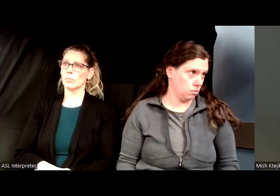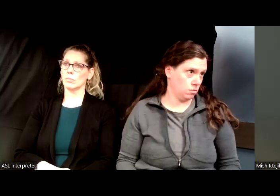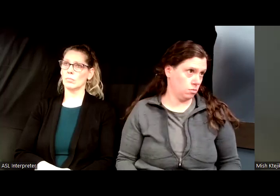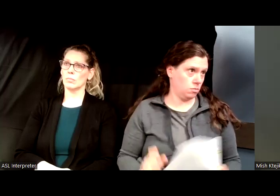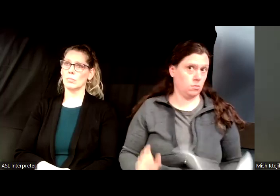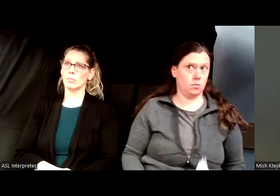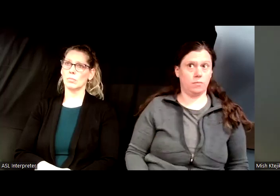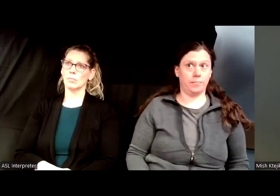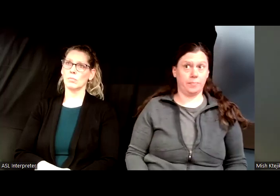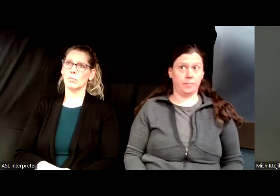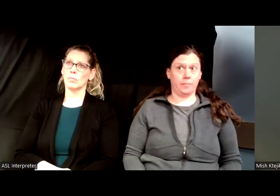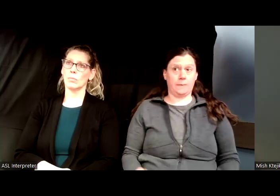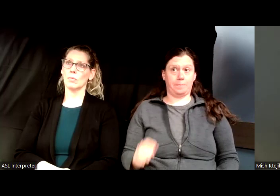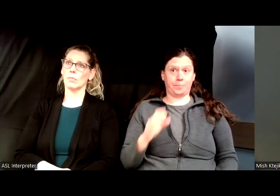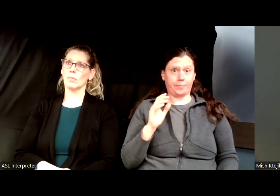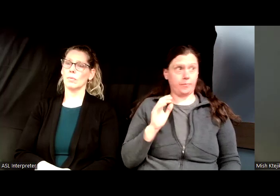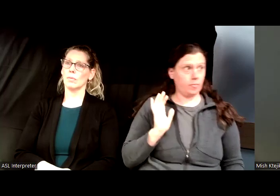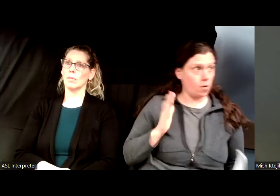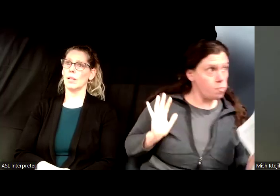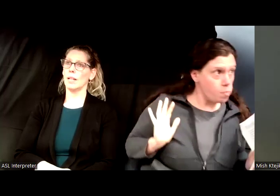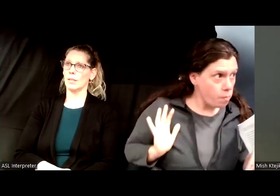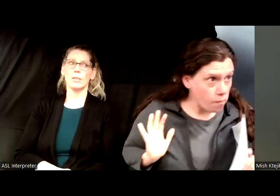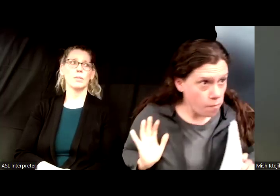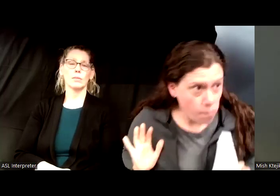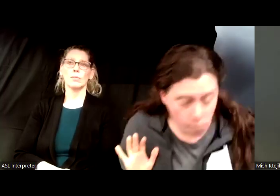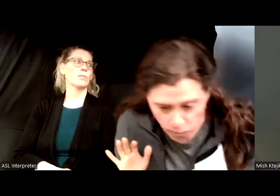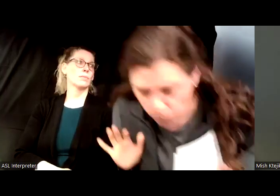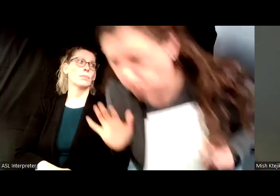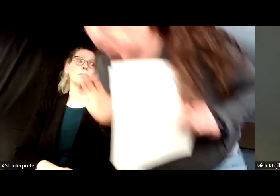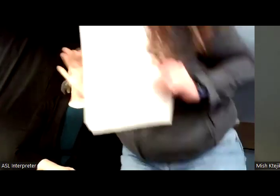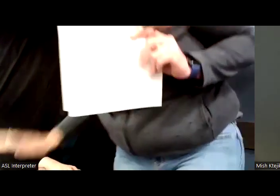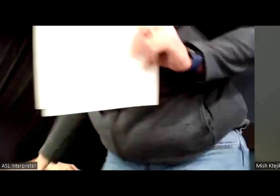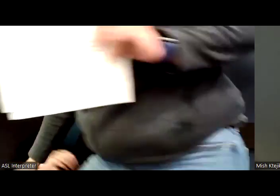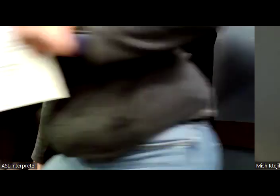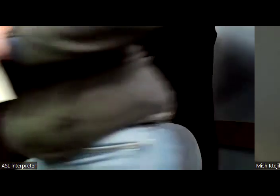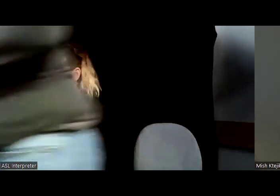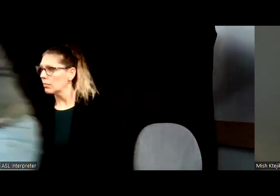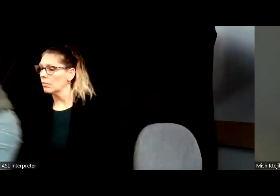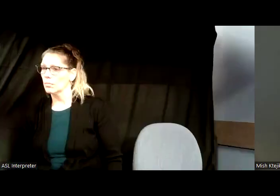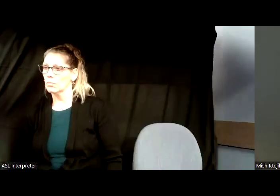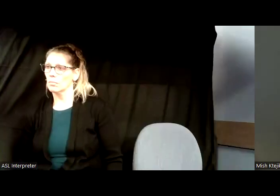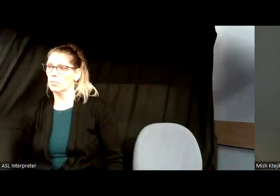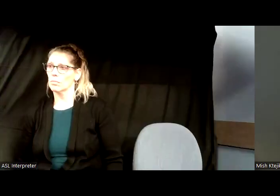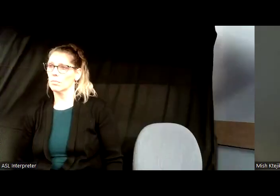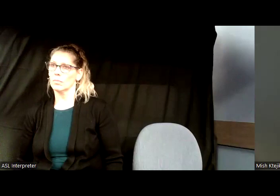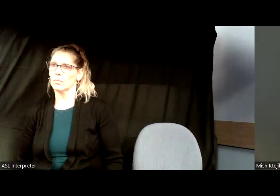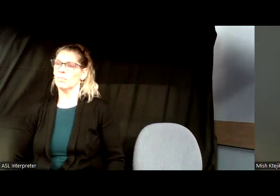So I don't know that that is. I don't think this is adequate as a standalone qualification.